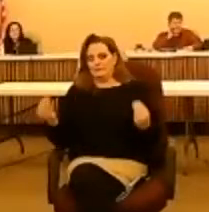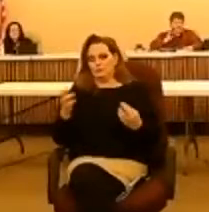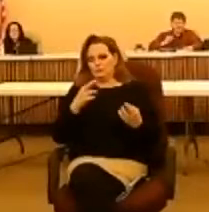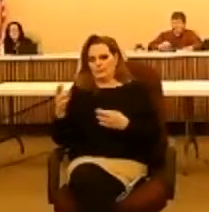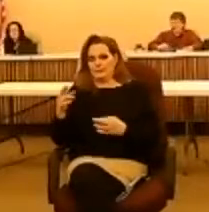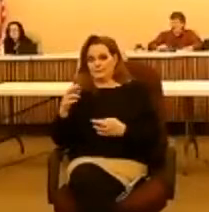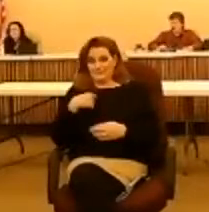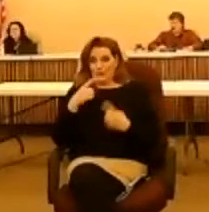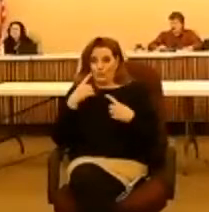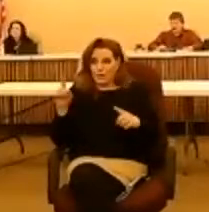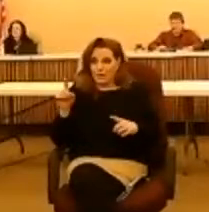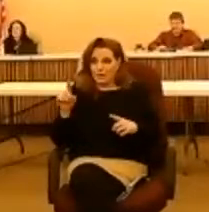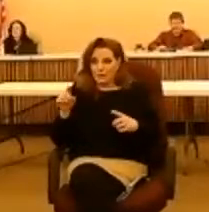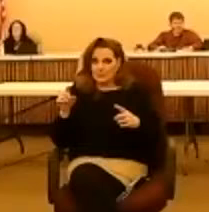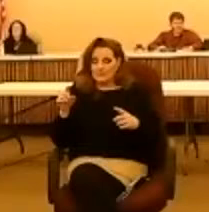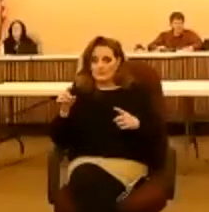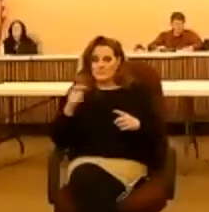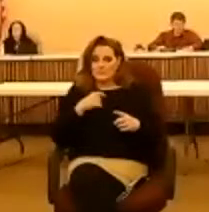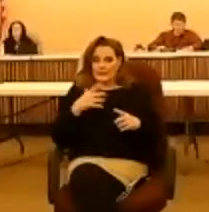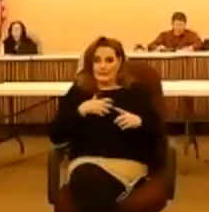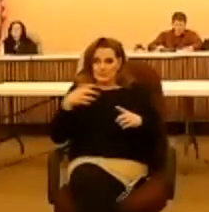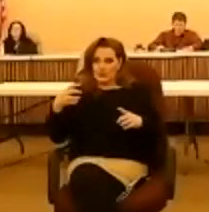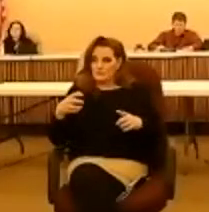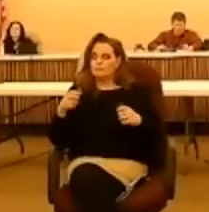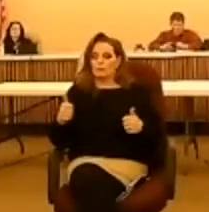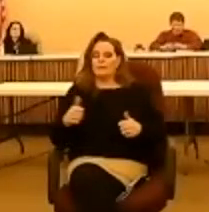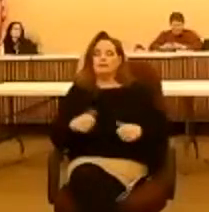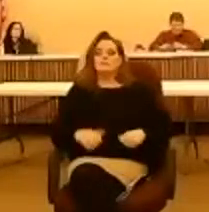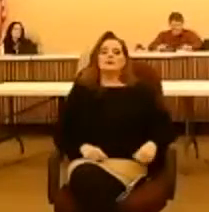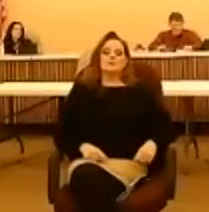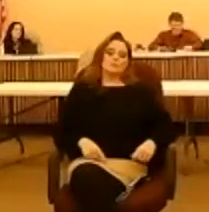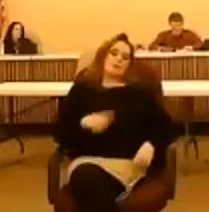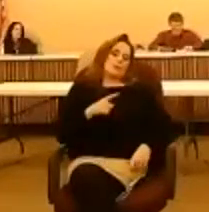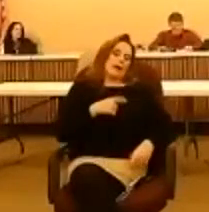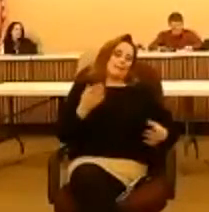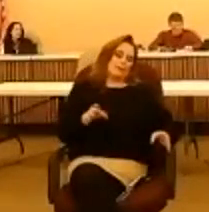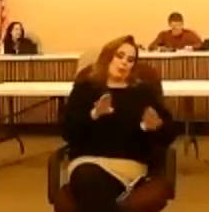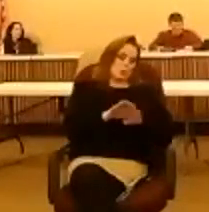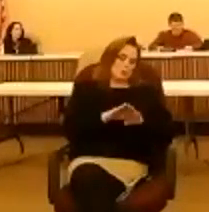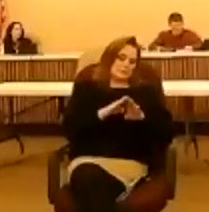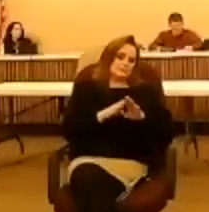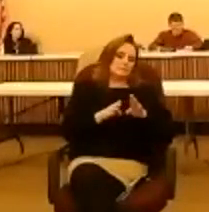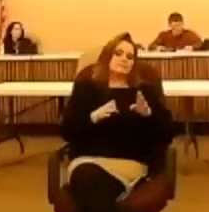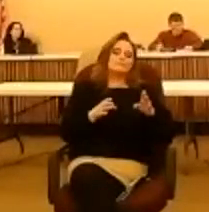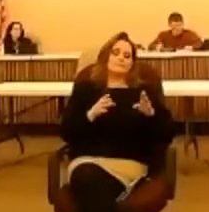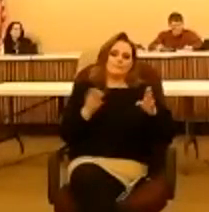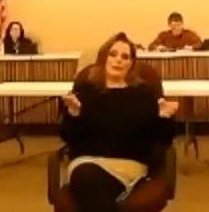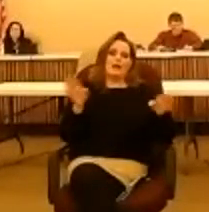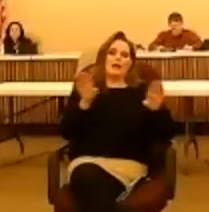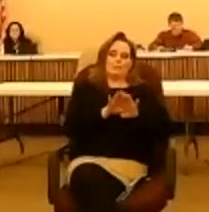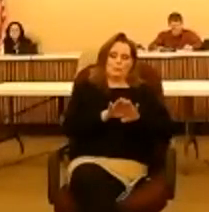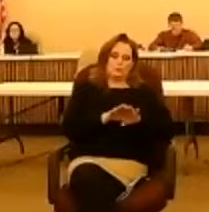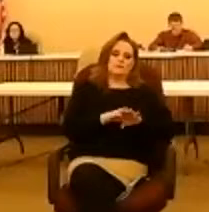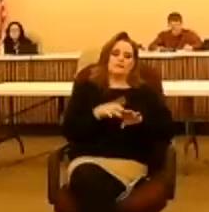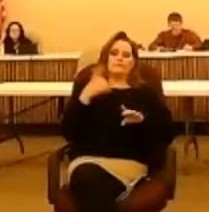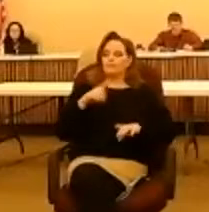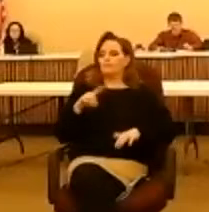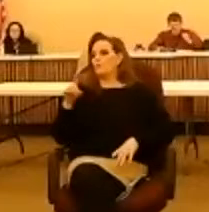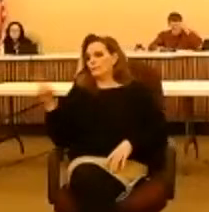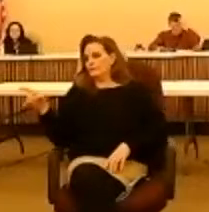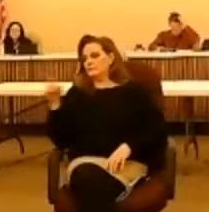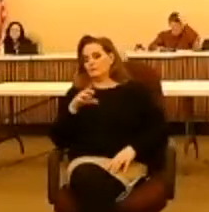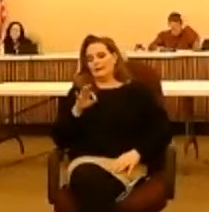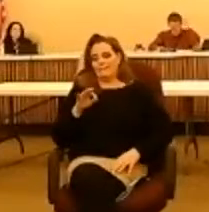good. work? Yes. Okay, any objections? No. So I'm closing the public hearing for Imburgia Brothers Holding